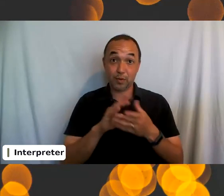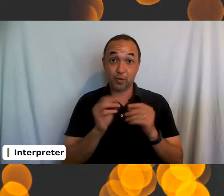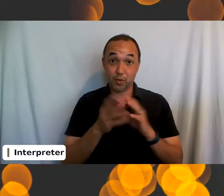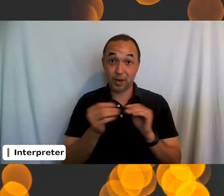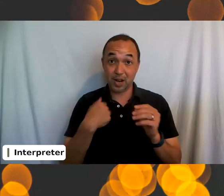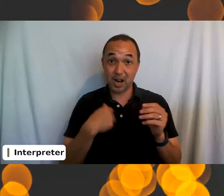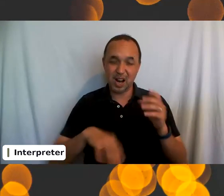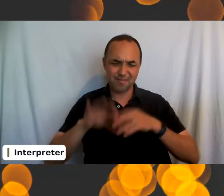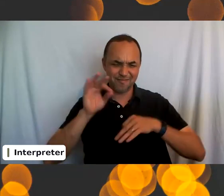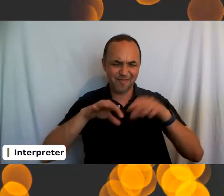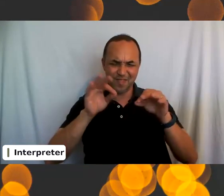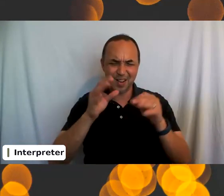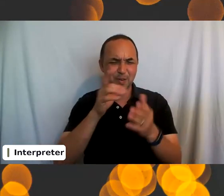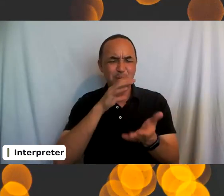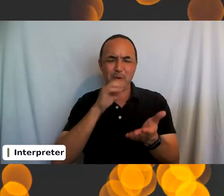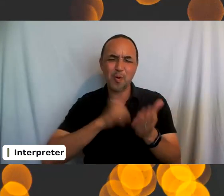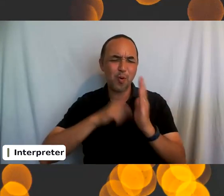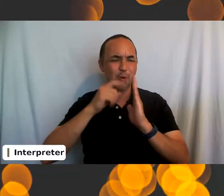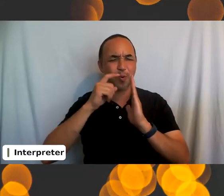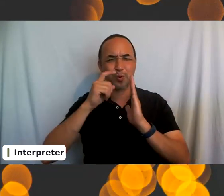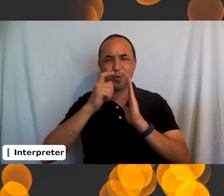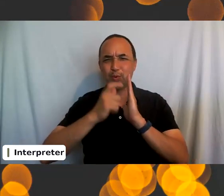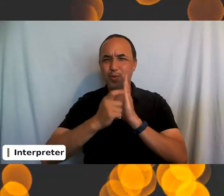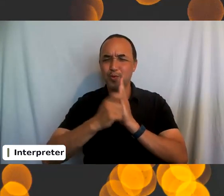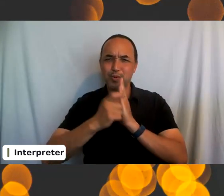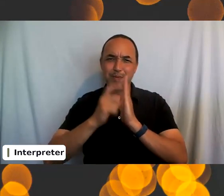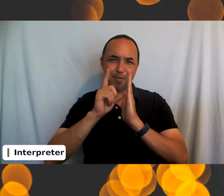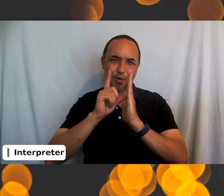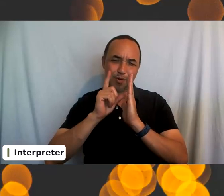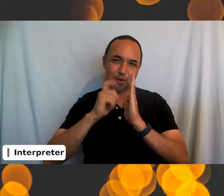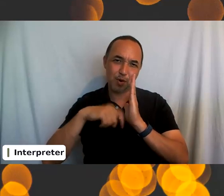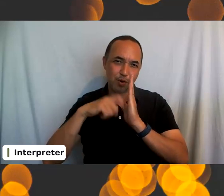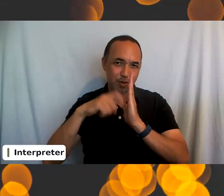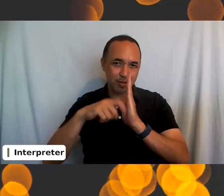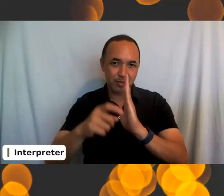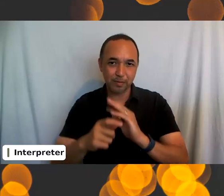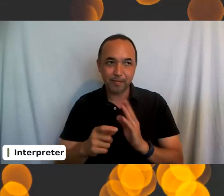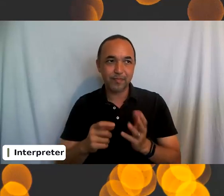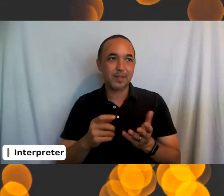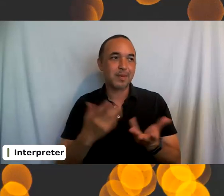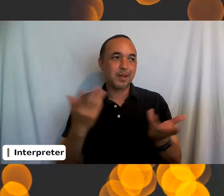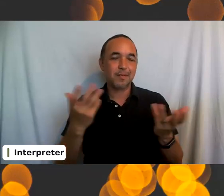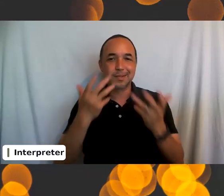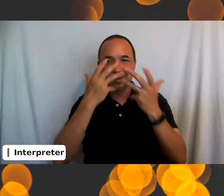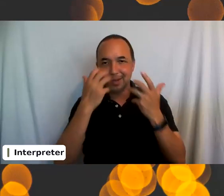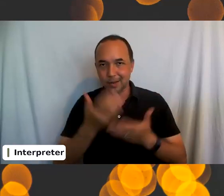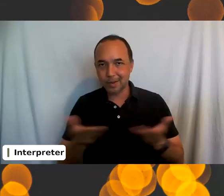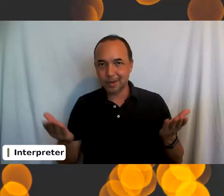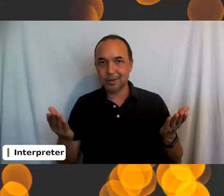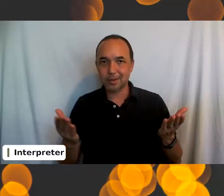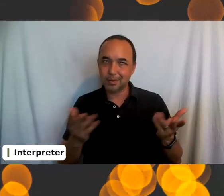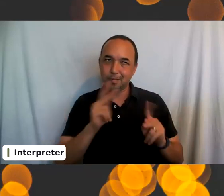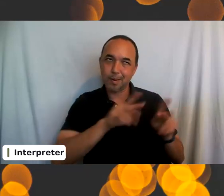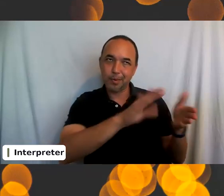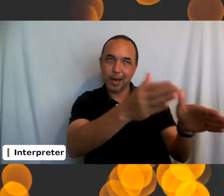newspaper articles of things that happened at Waverly Hills that could have been associated, tragic things beyond just people, thousands of people dying